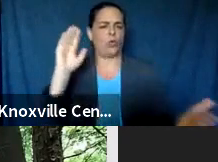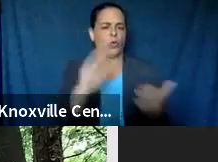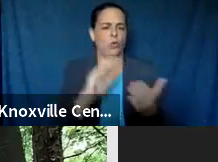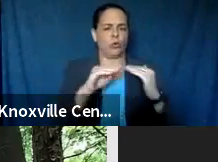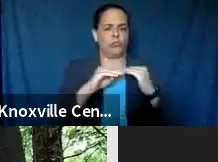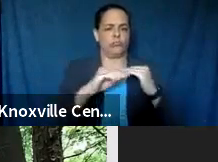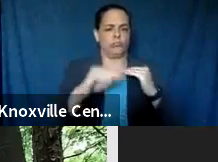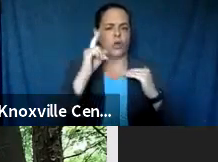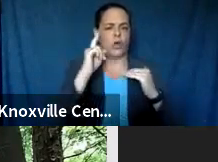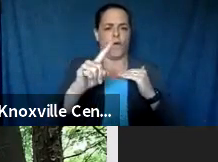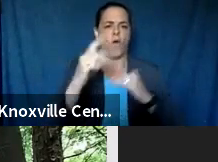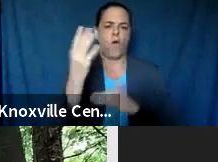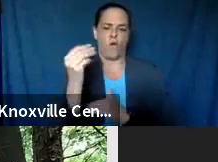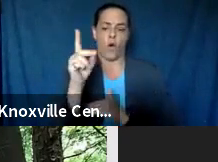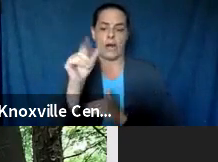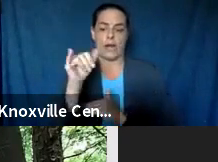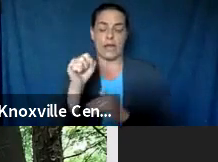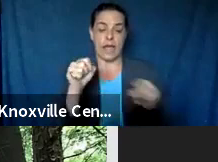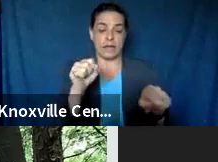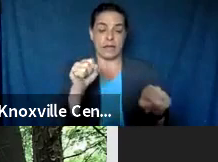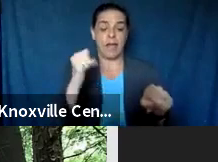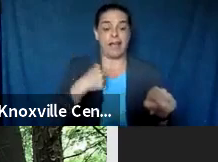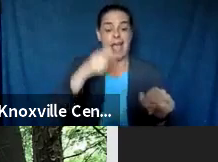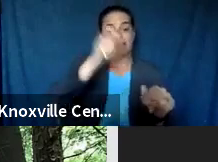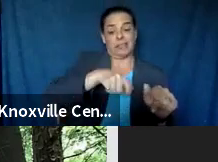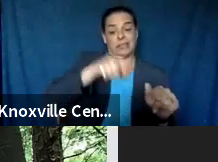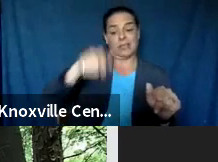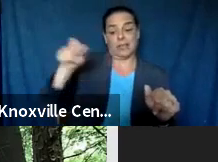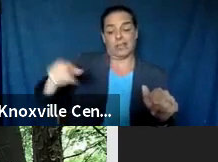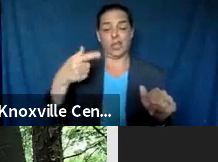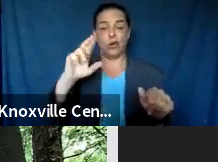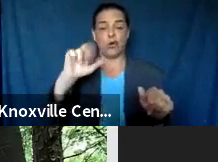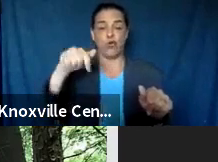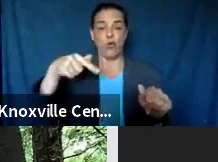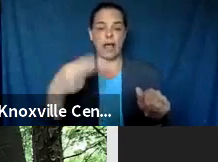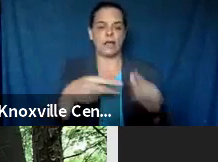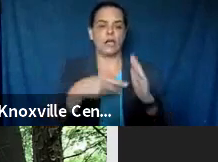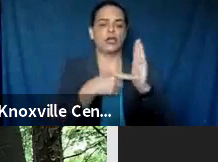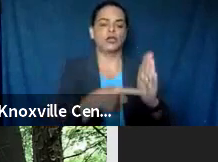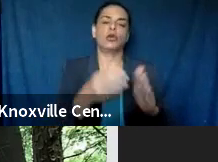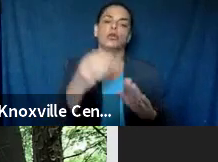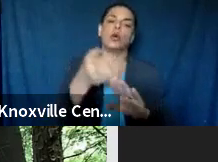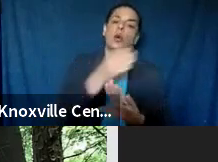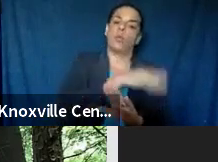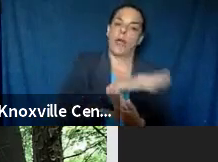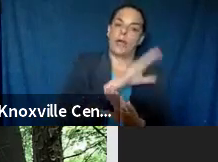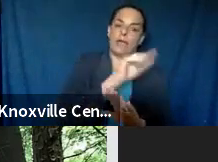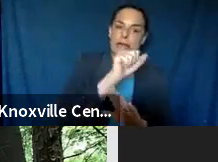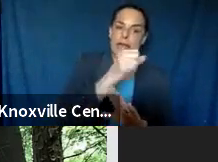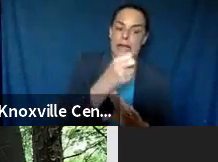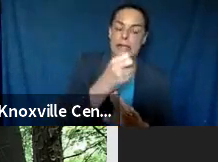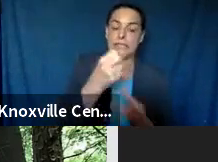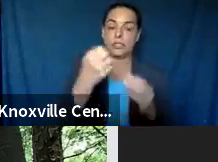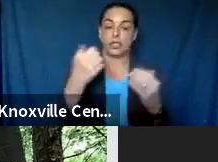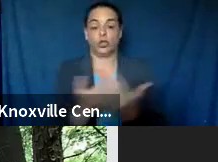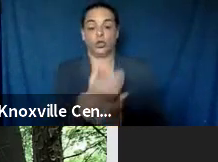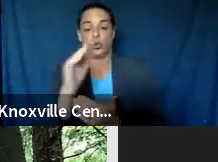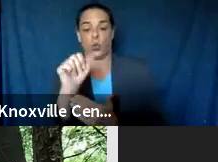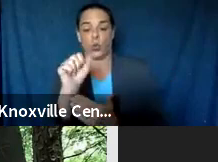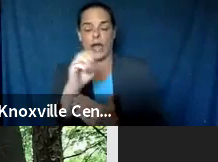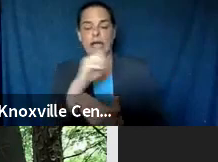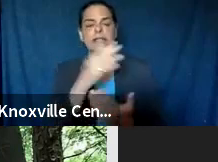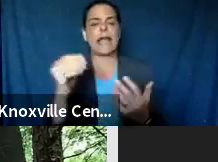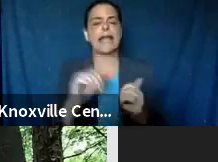benchmark, we have a bar graph that shows previous cases, new cases, and the growth rate over time. This week,